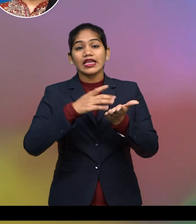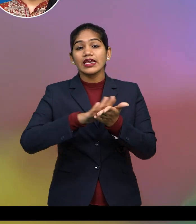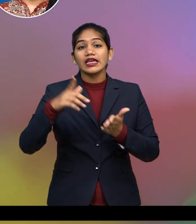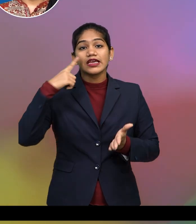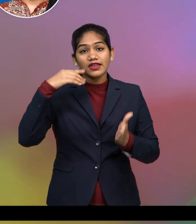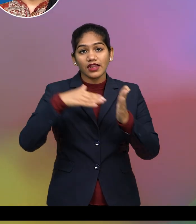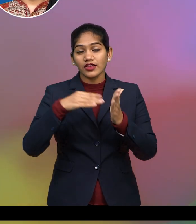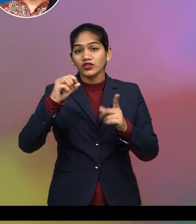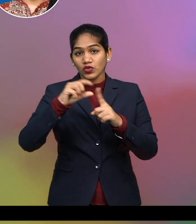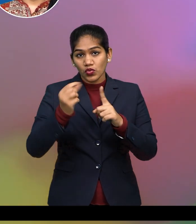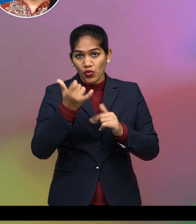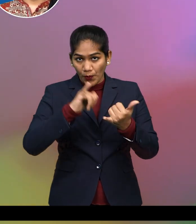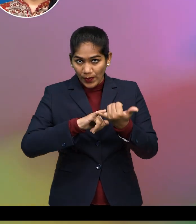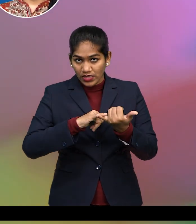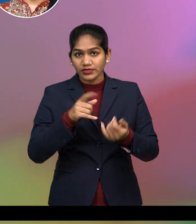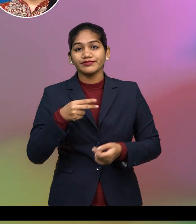Rhizopus,